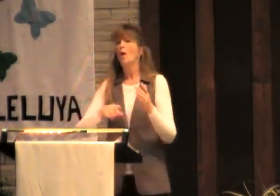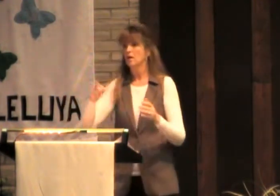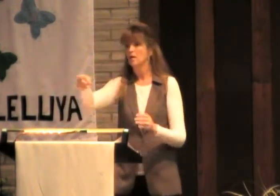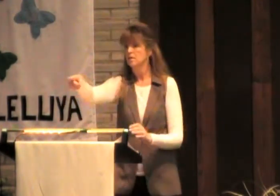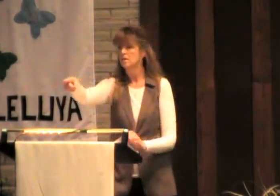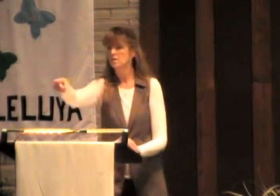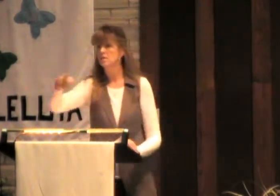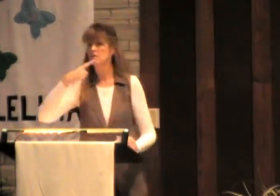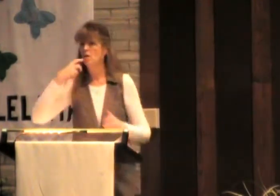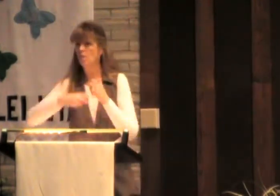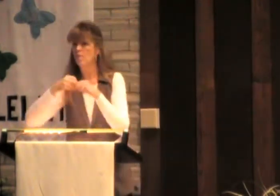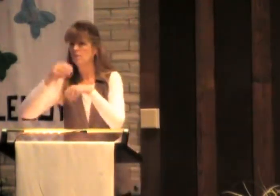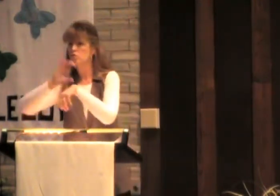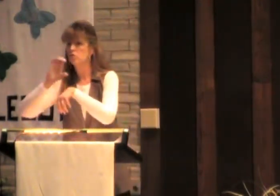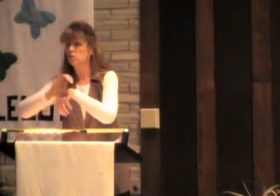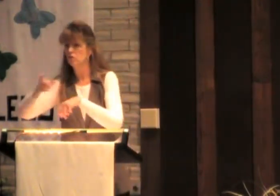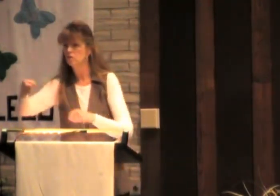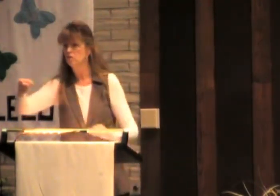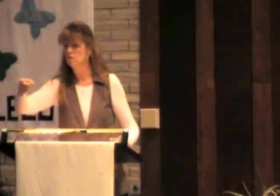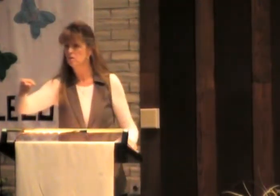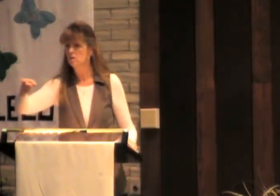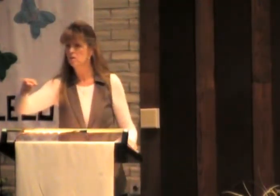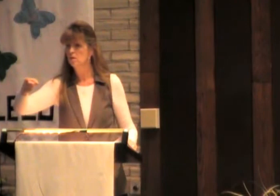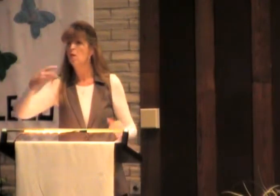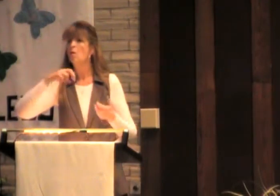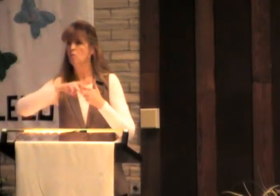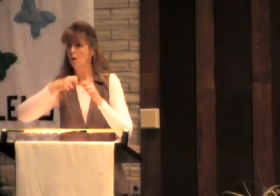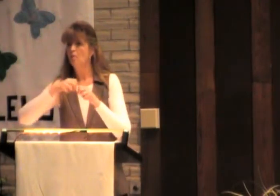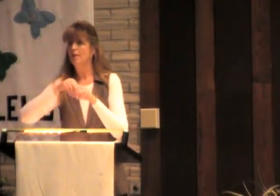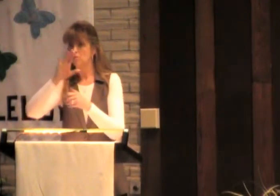that if you read it every day, you'd have less mistakes. What did you say?